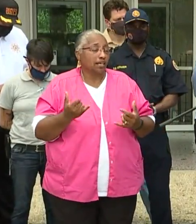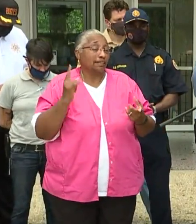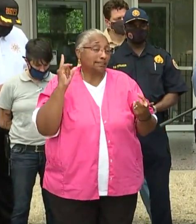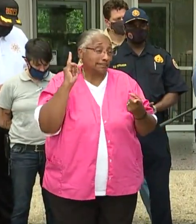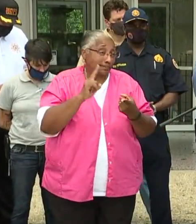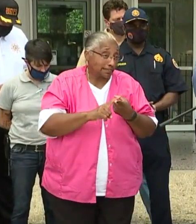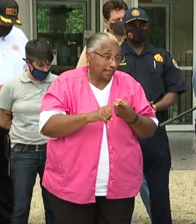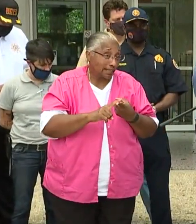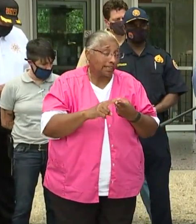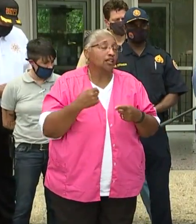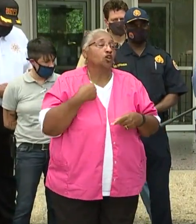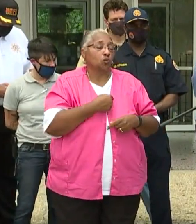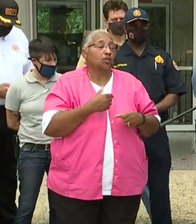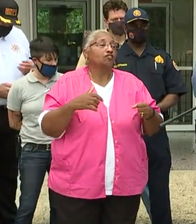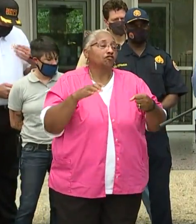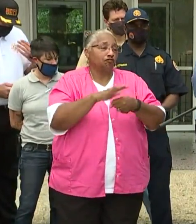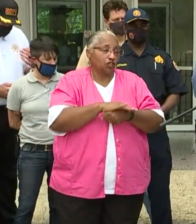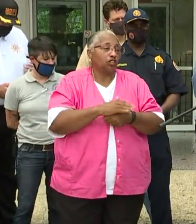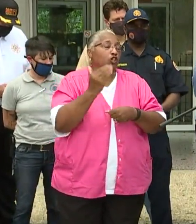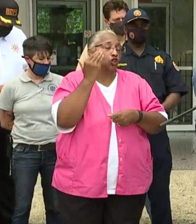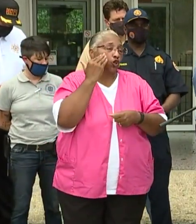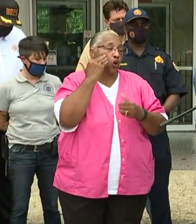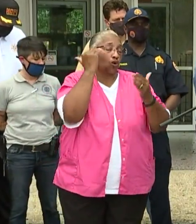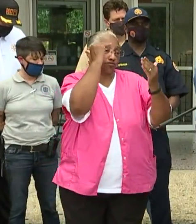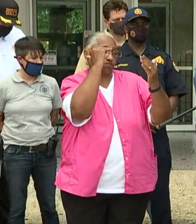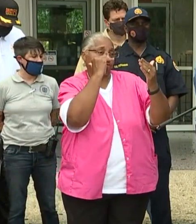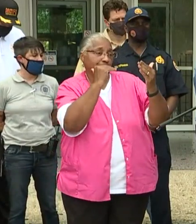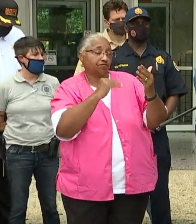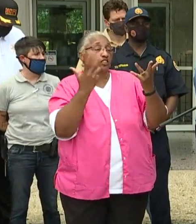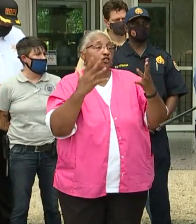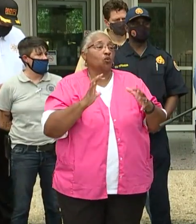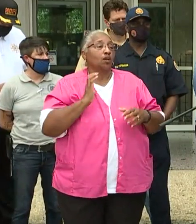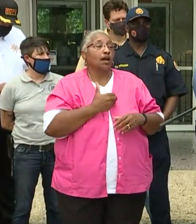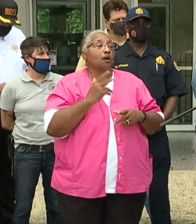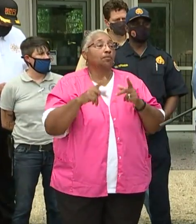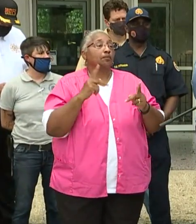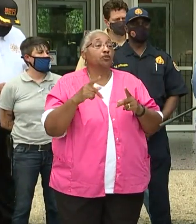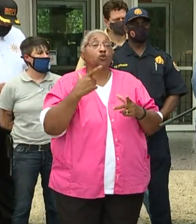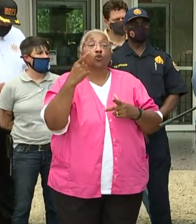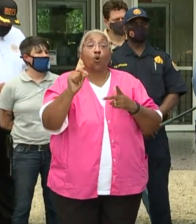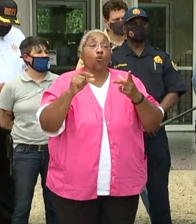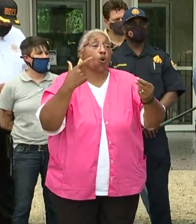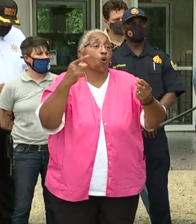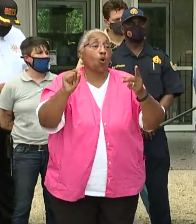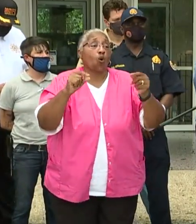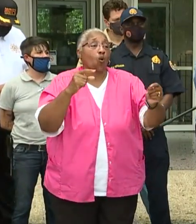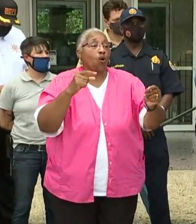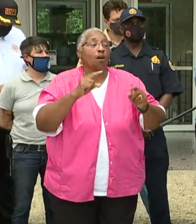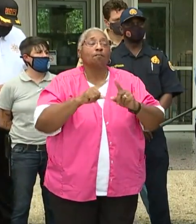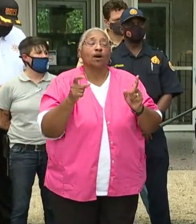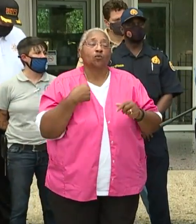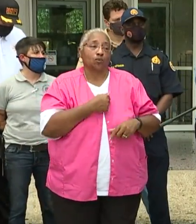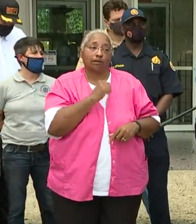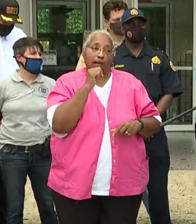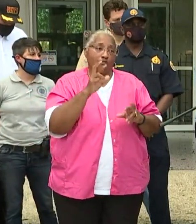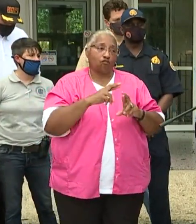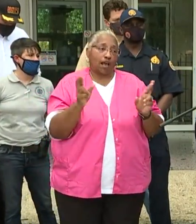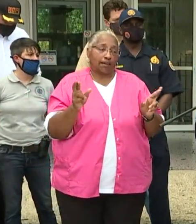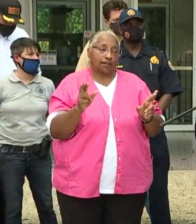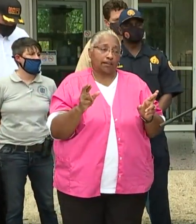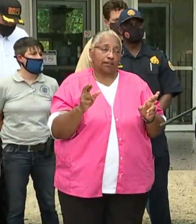until they're fully operational. I don't want our people to go and we're not ready for them. But those things are in place,